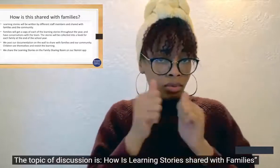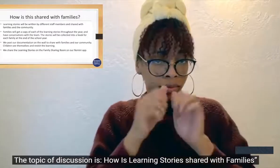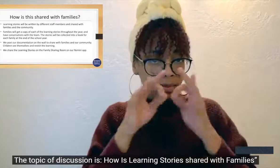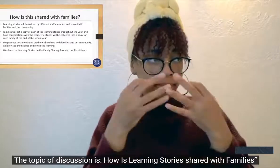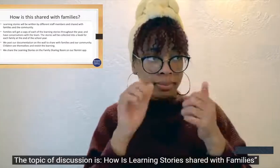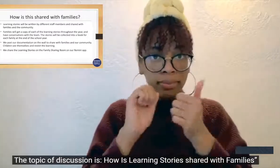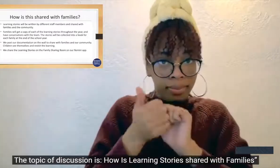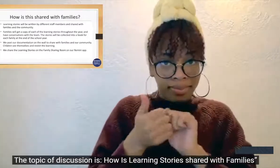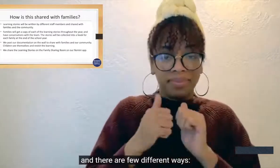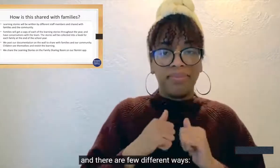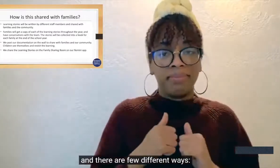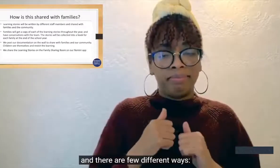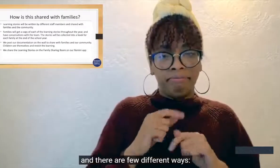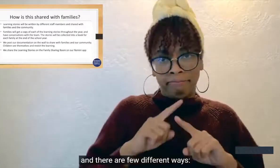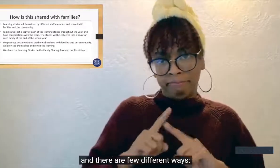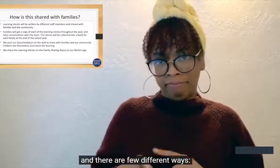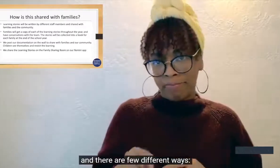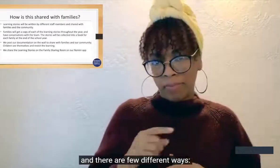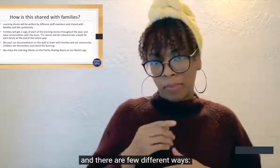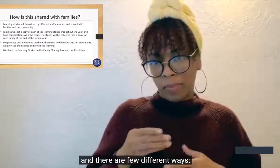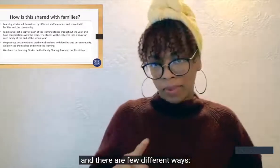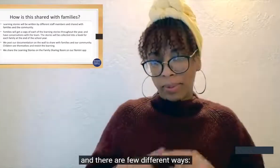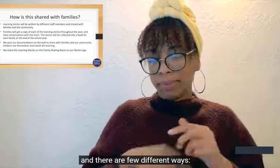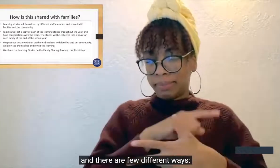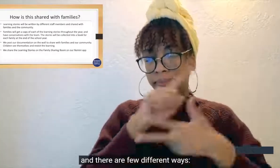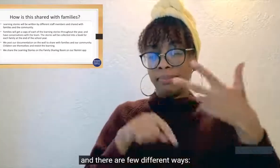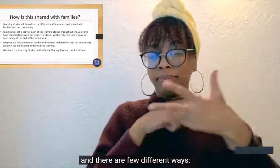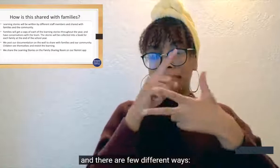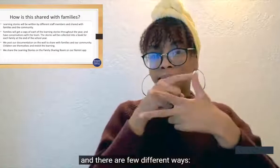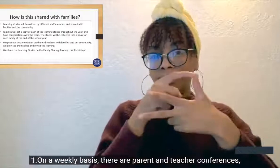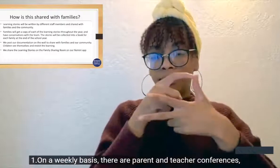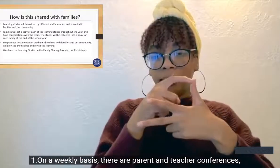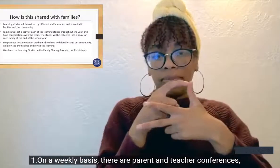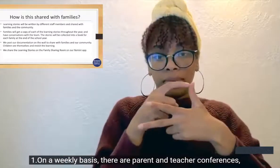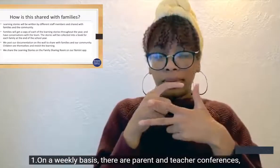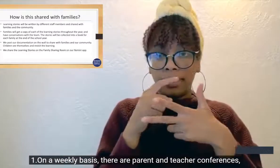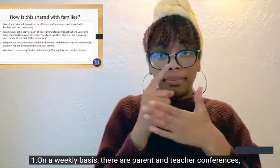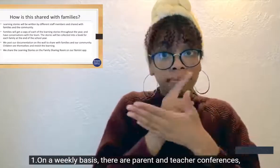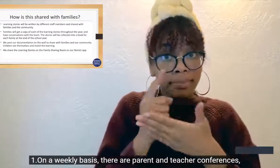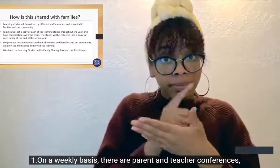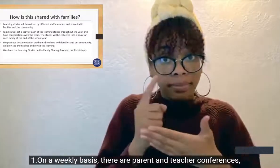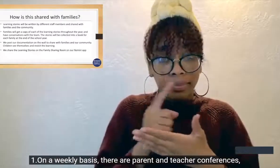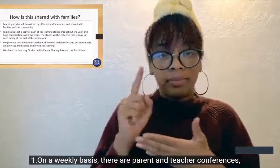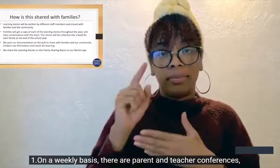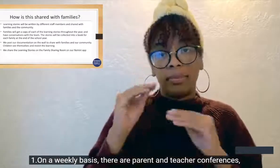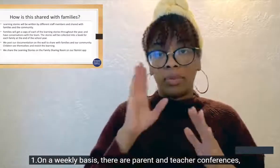how is learning stories shared with the families? And we do this in a few different ways. I'll talk to you about 3. On a